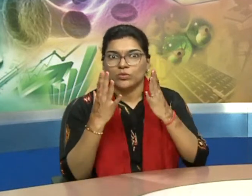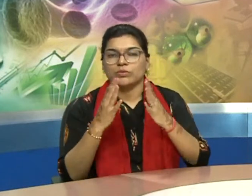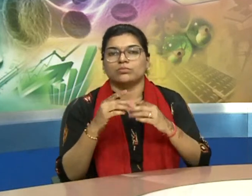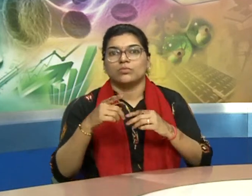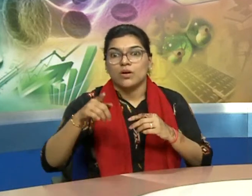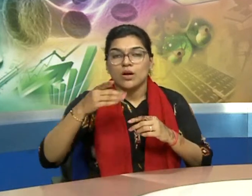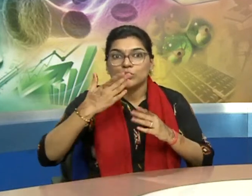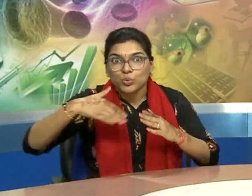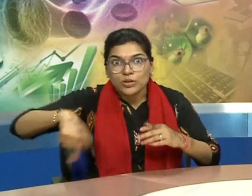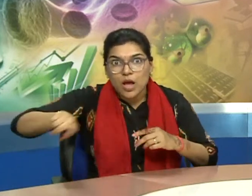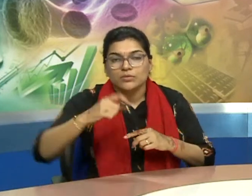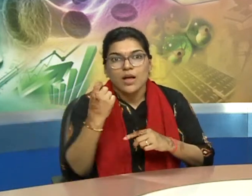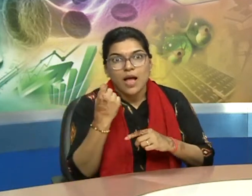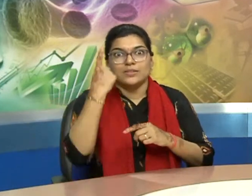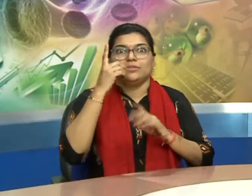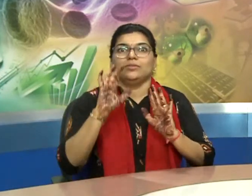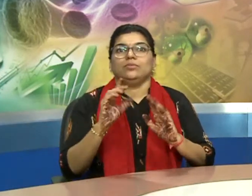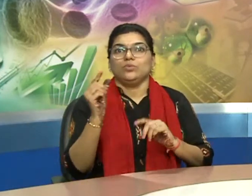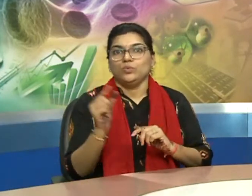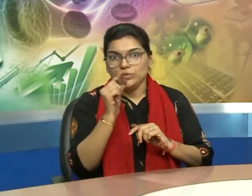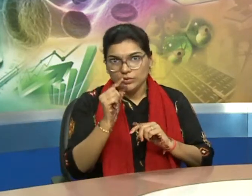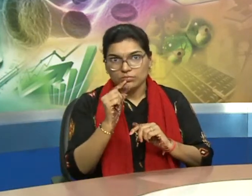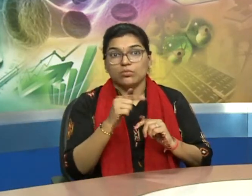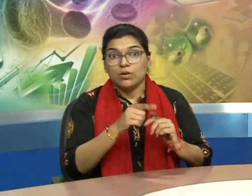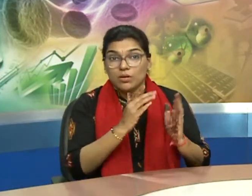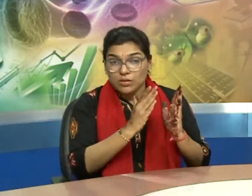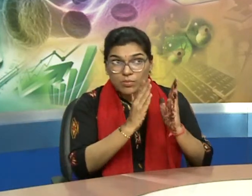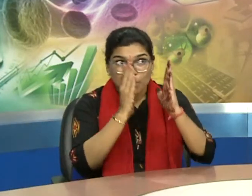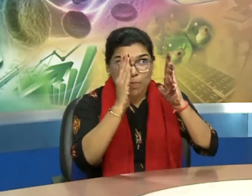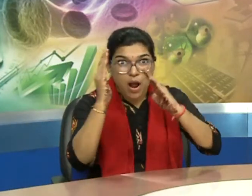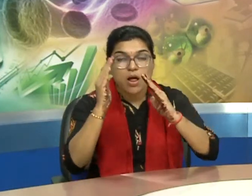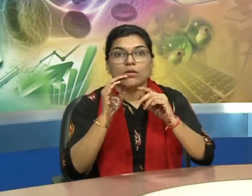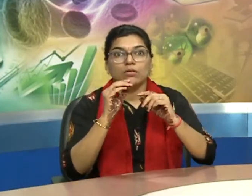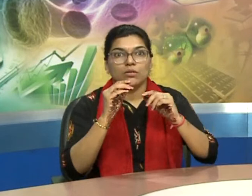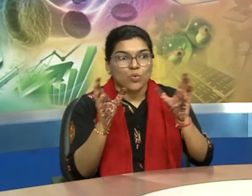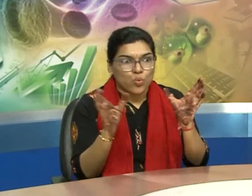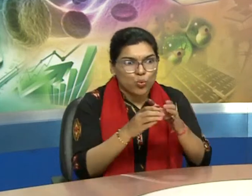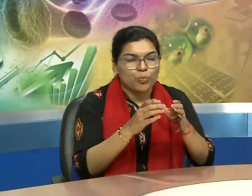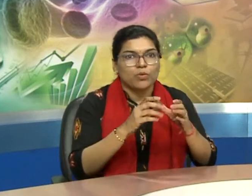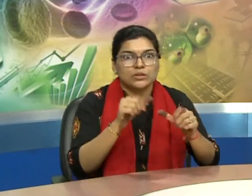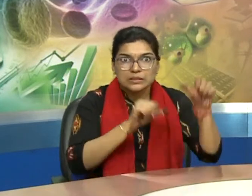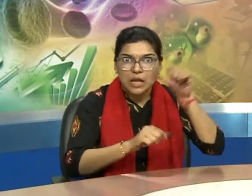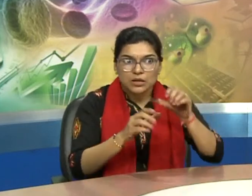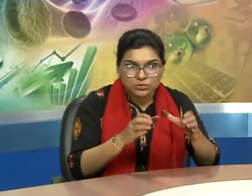collection or knowledge for use by the readers.